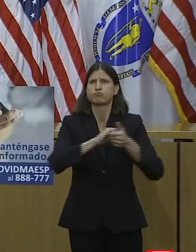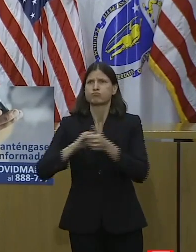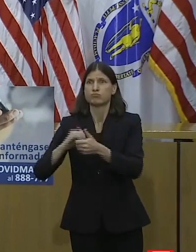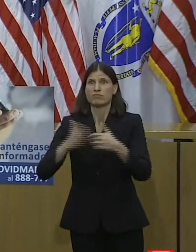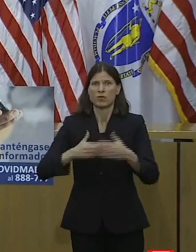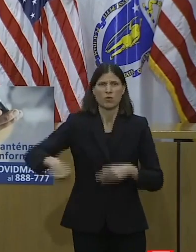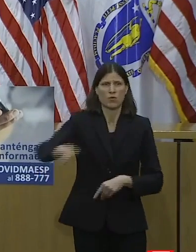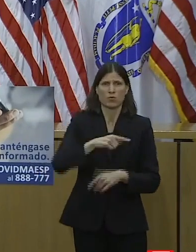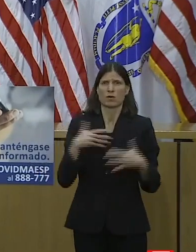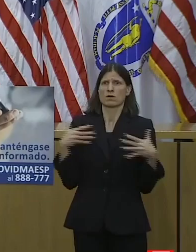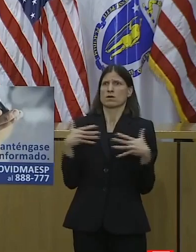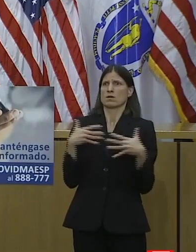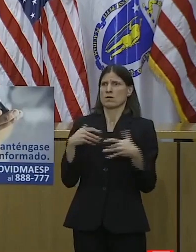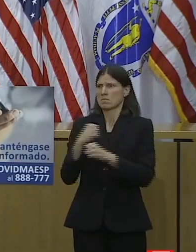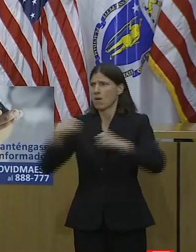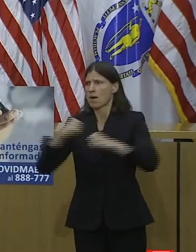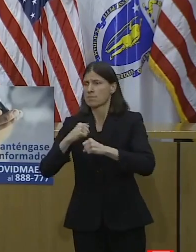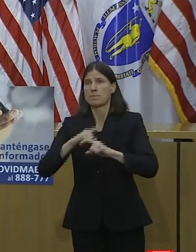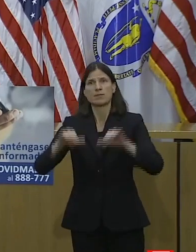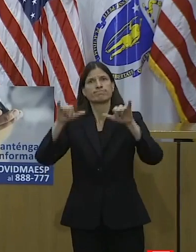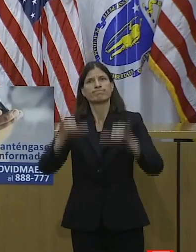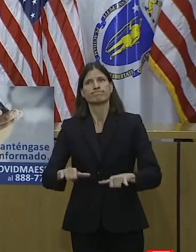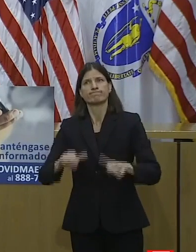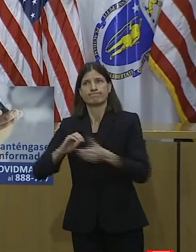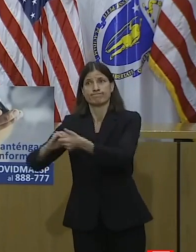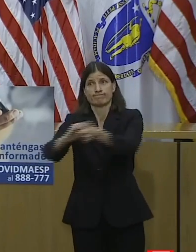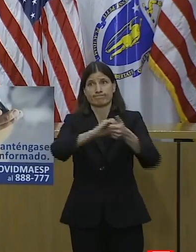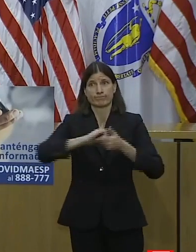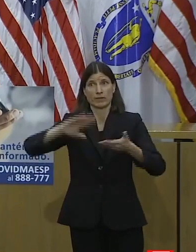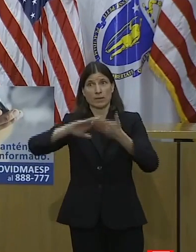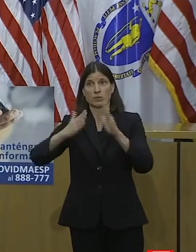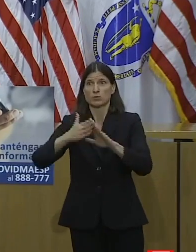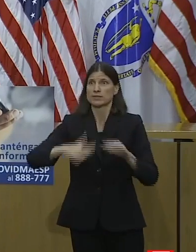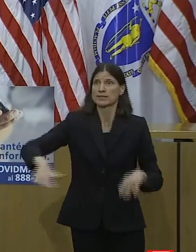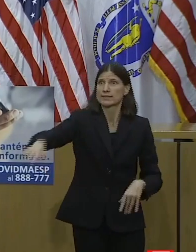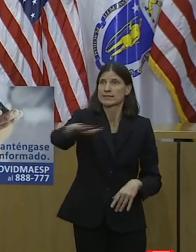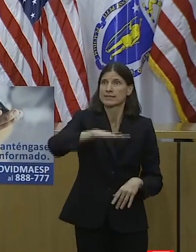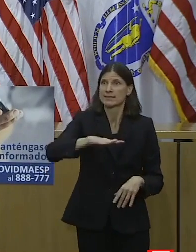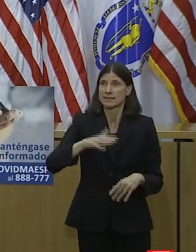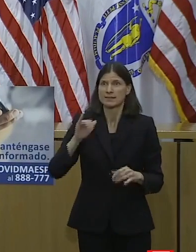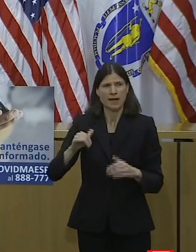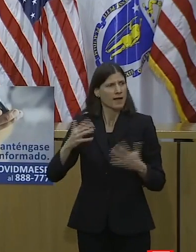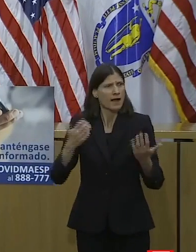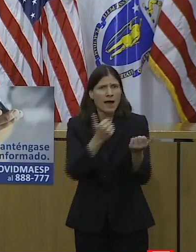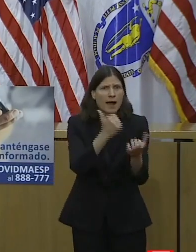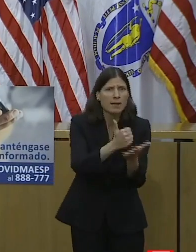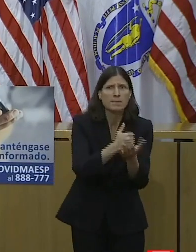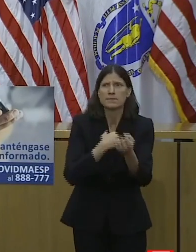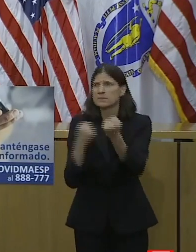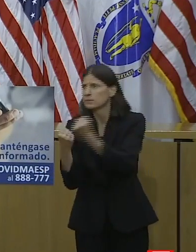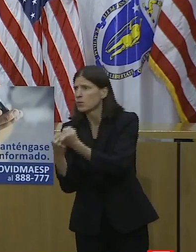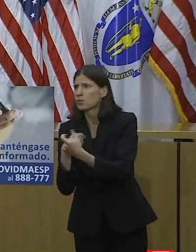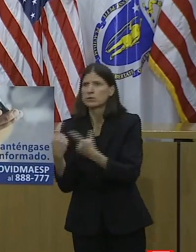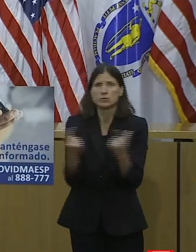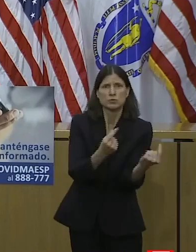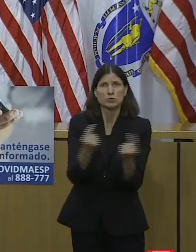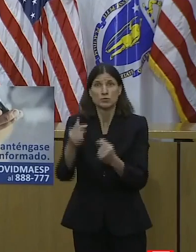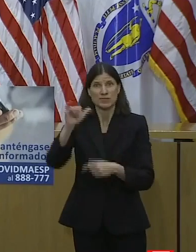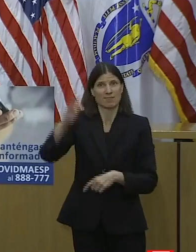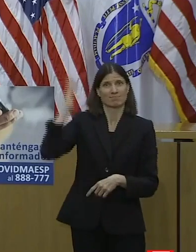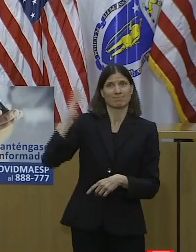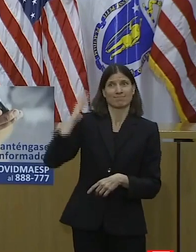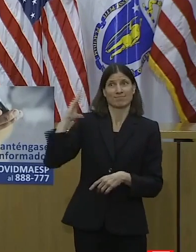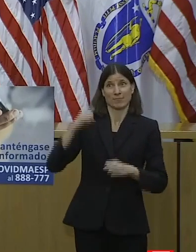workers, and bystanders rushed in to help, putting their lives on the line in the process. Neighbors, friends,